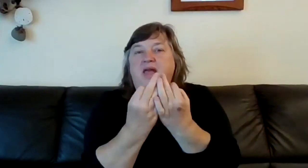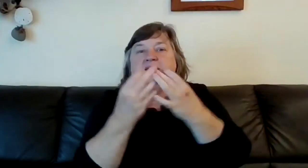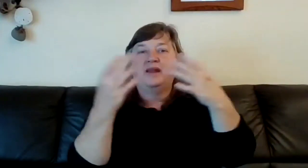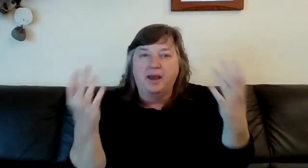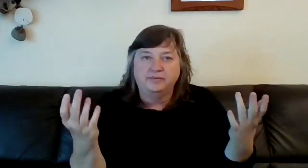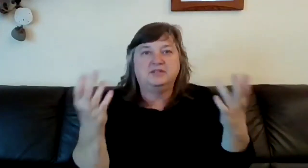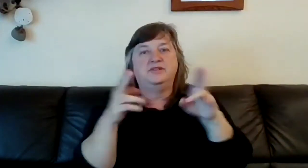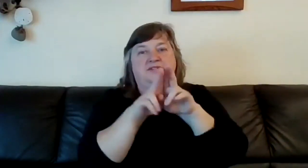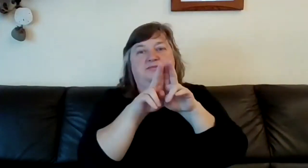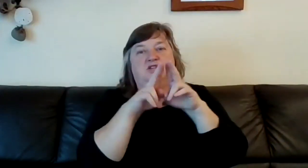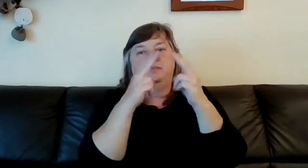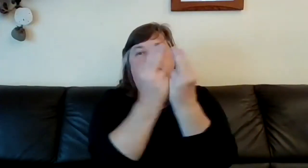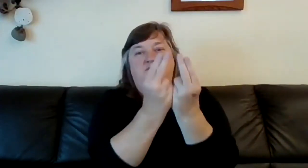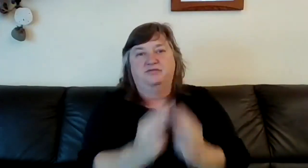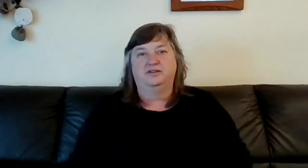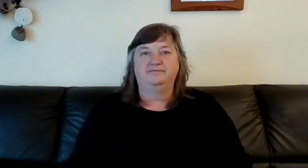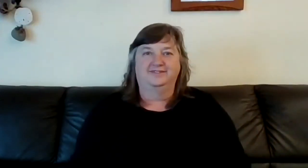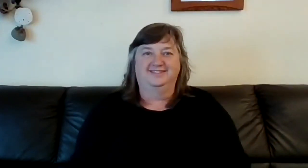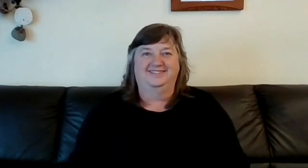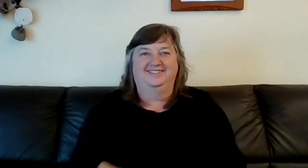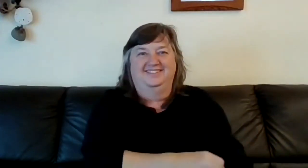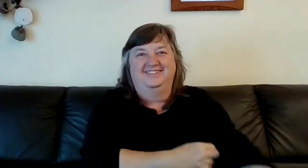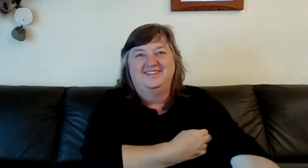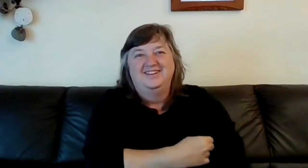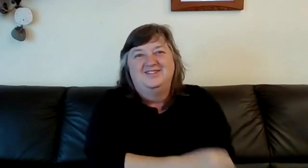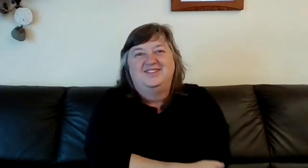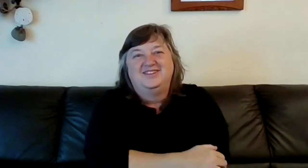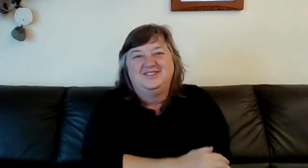it happens to be the same shape as unified with your U's.